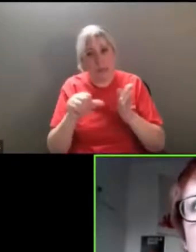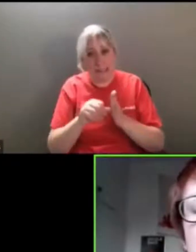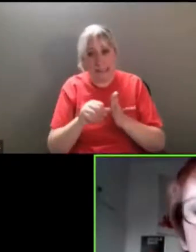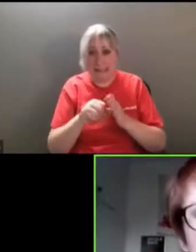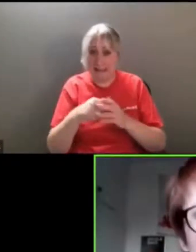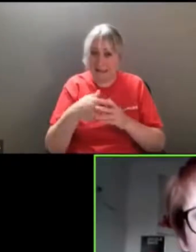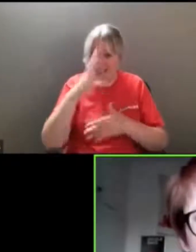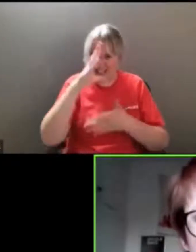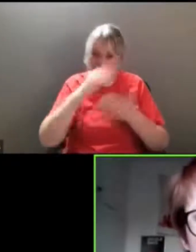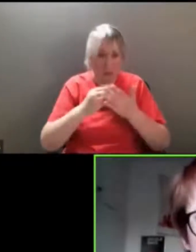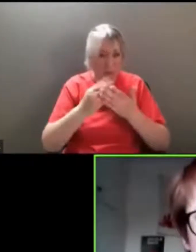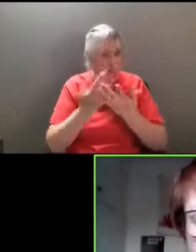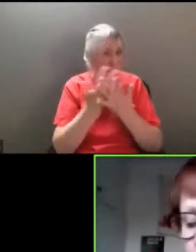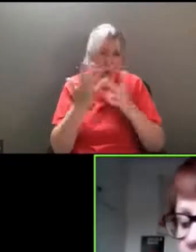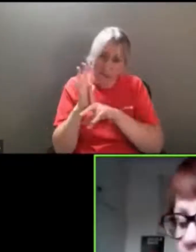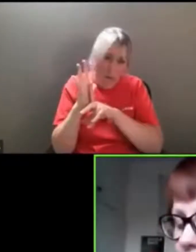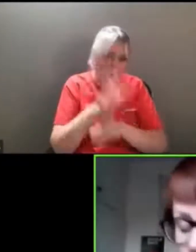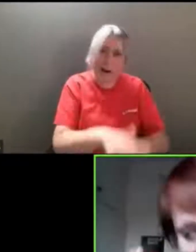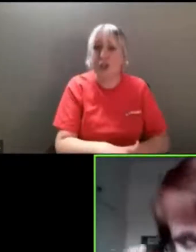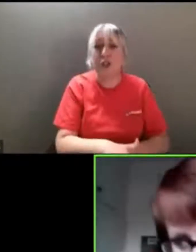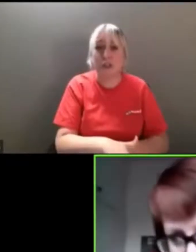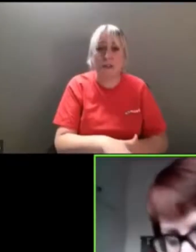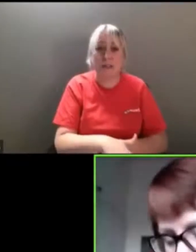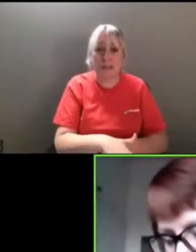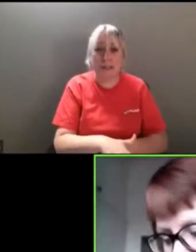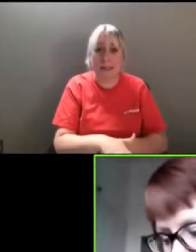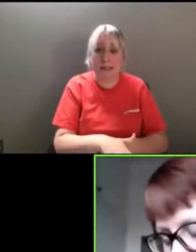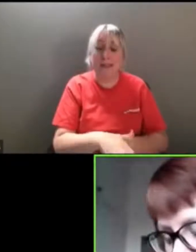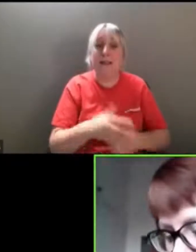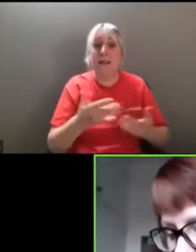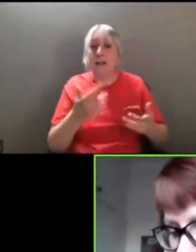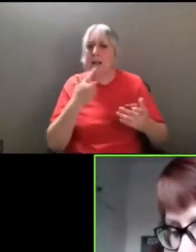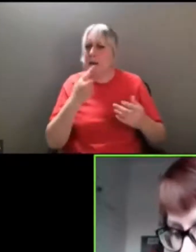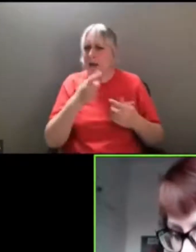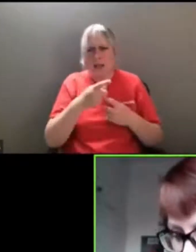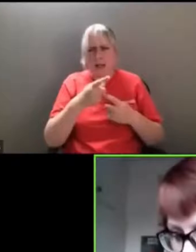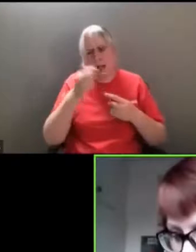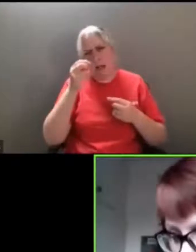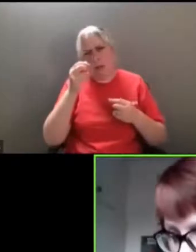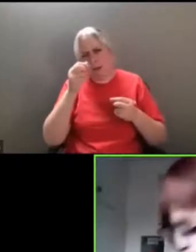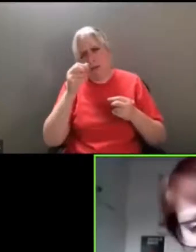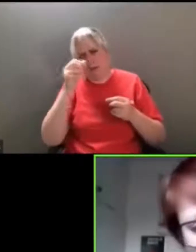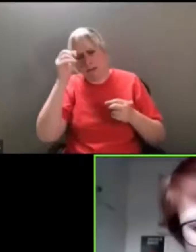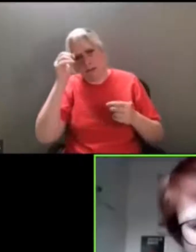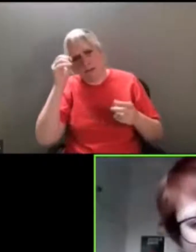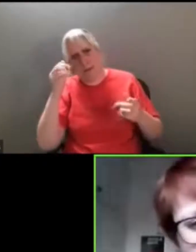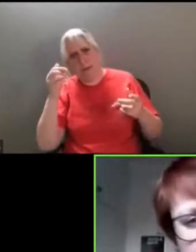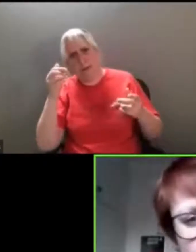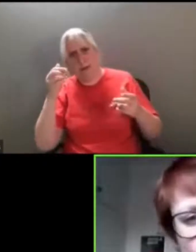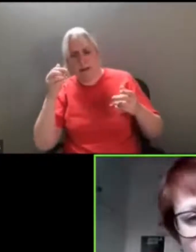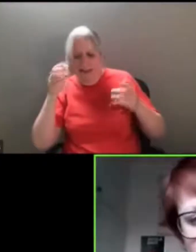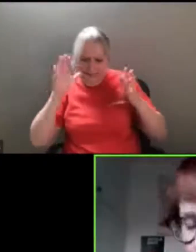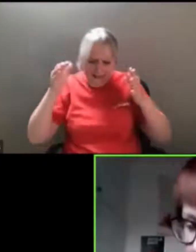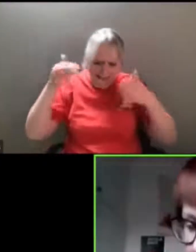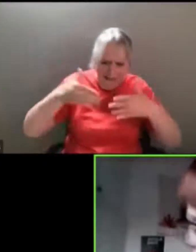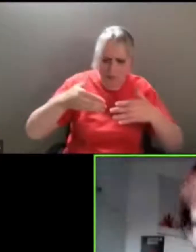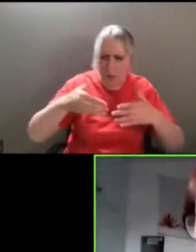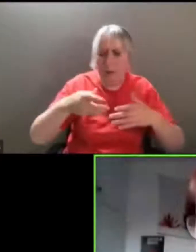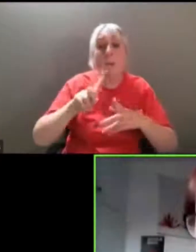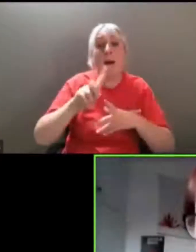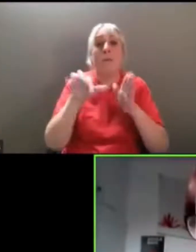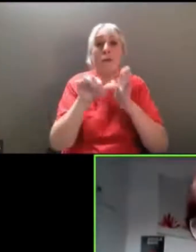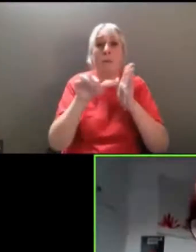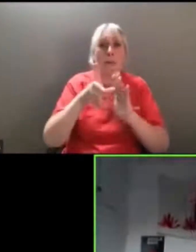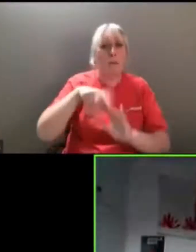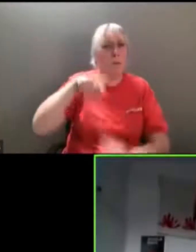in his own life. He was, he was so insightful, but often people would kind of ignore what he was saying when he